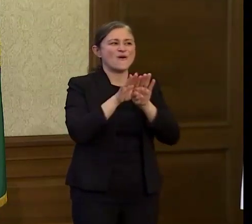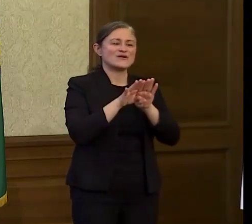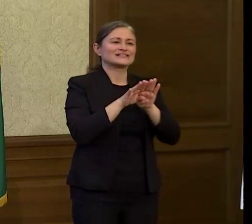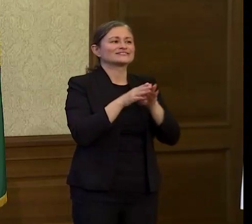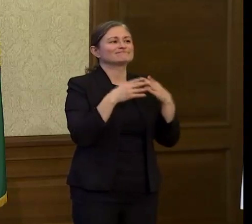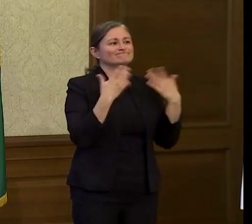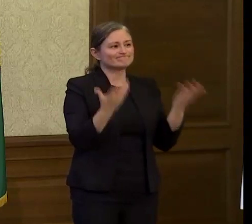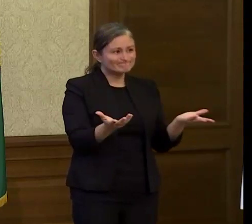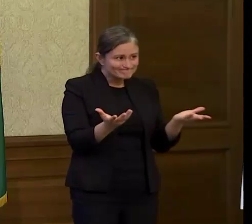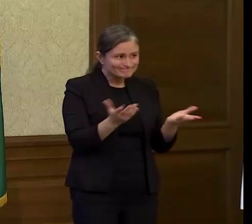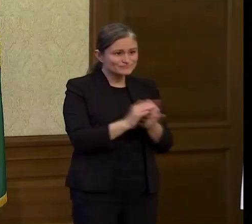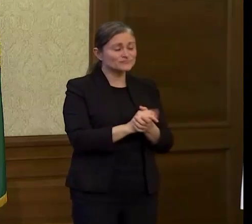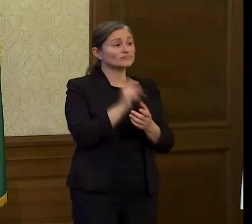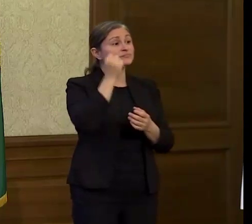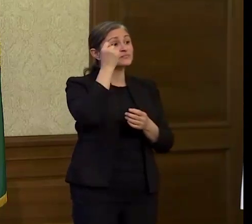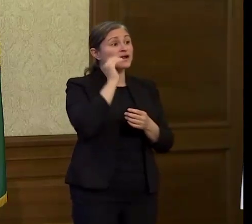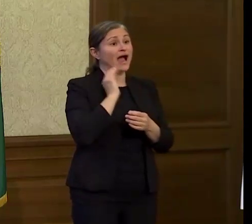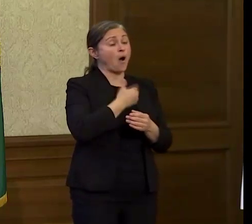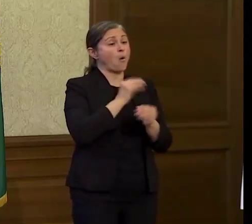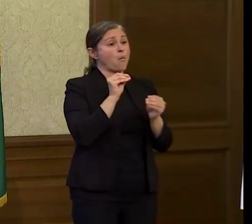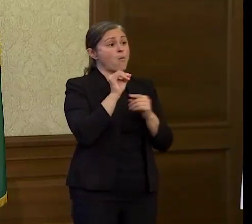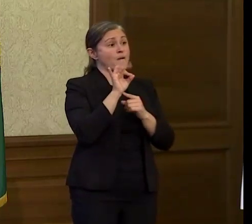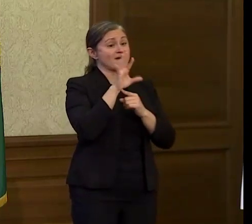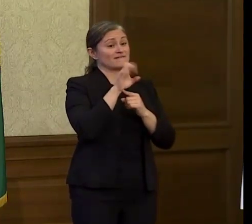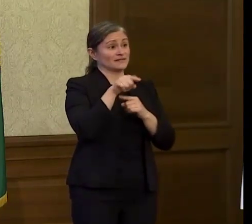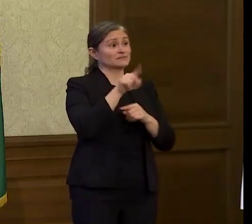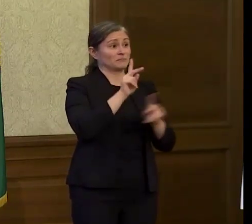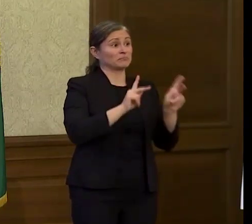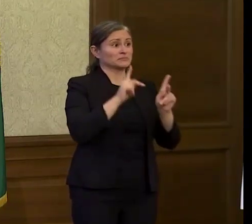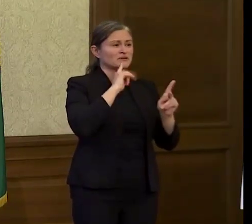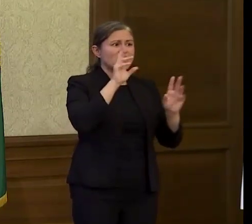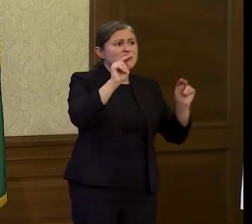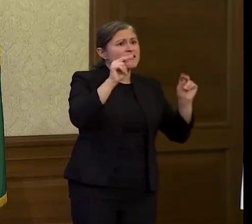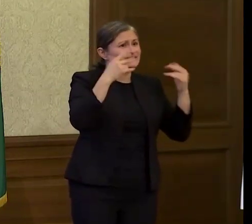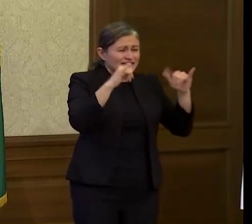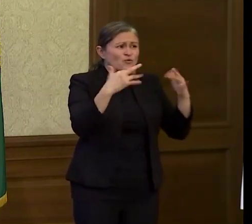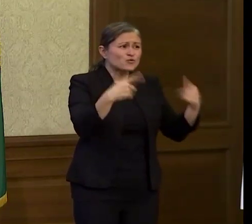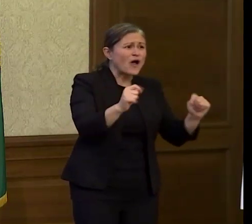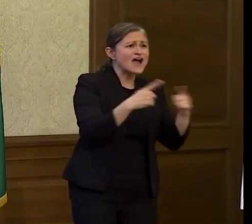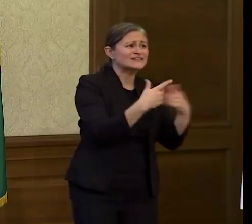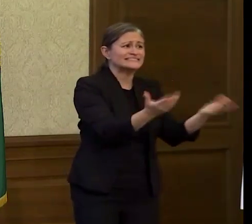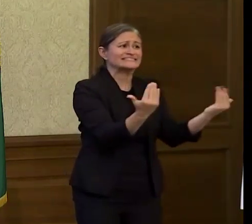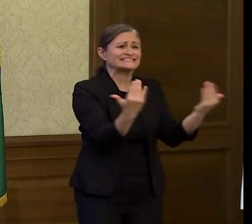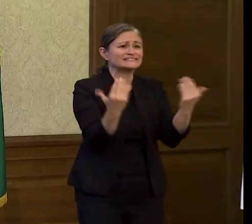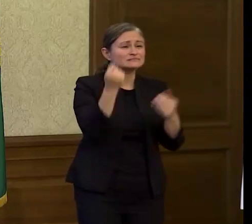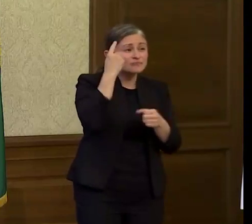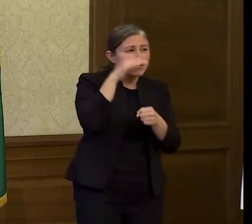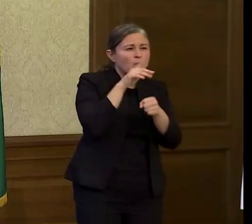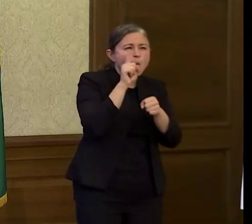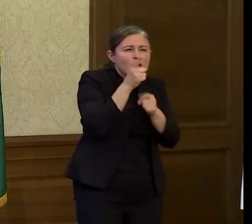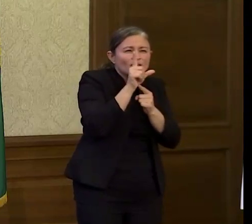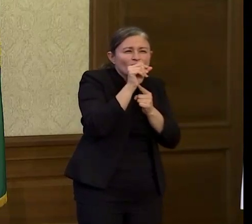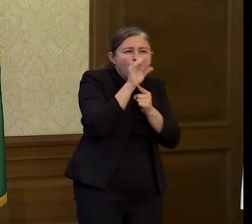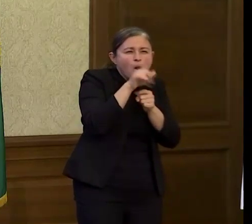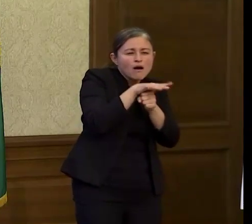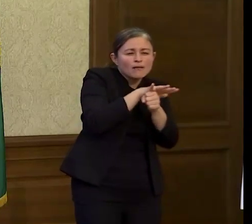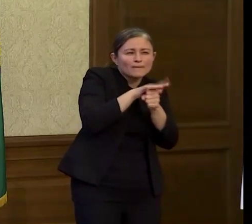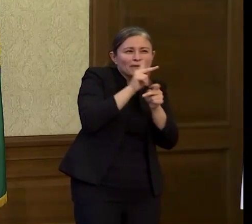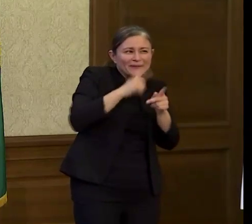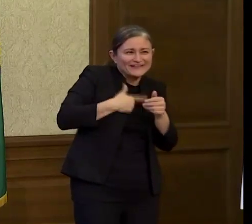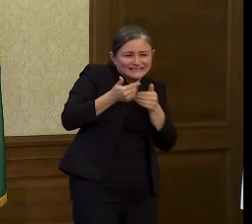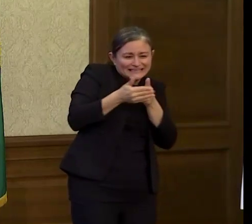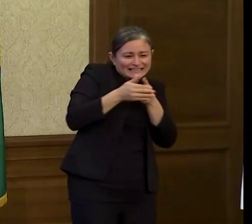visit anyway, and that's just not safe. And the local organizers have asked people to enjoy the flowers around their homes this year and come